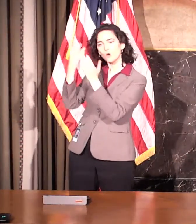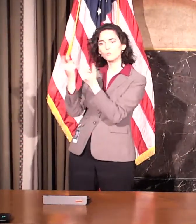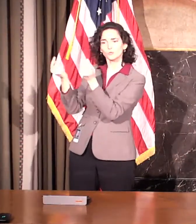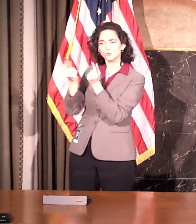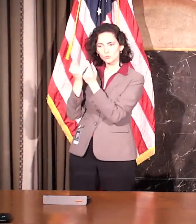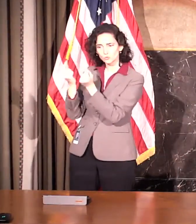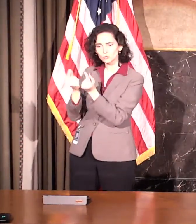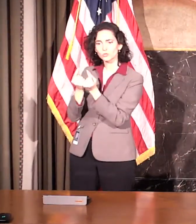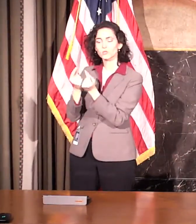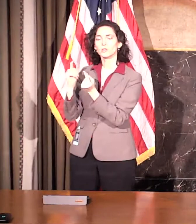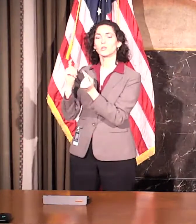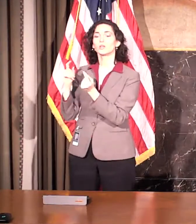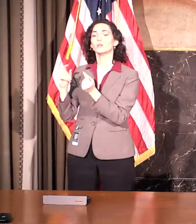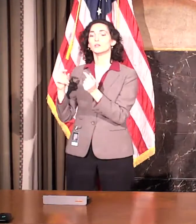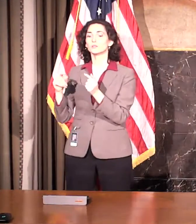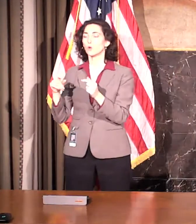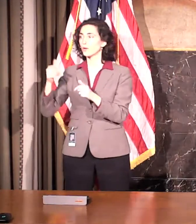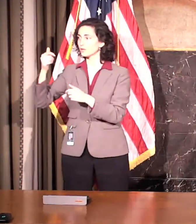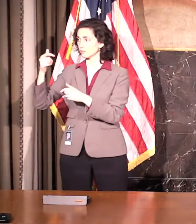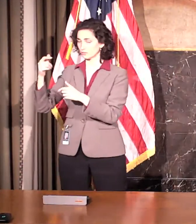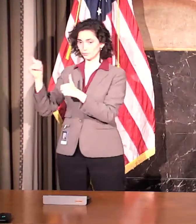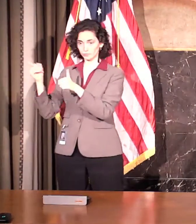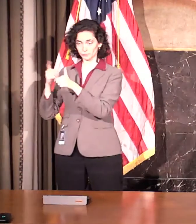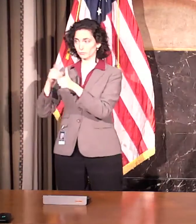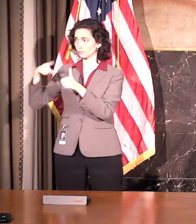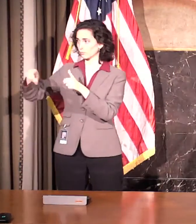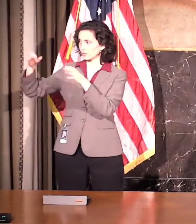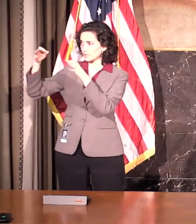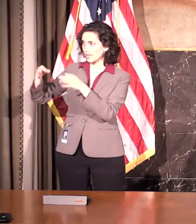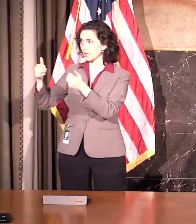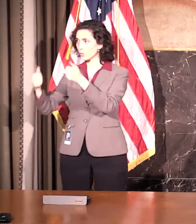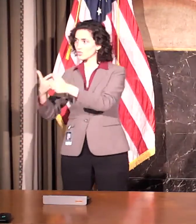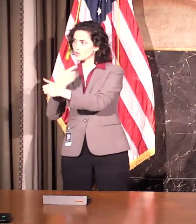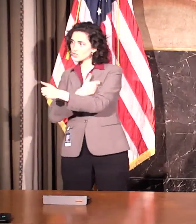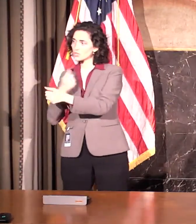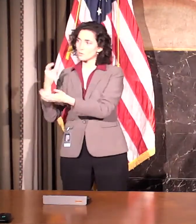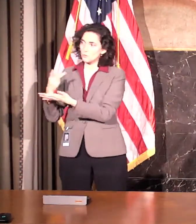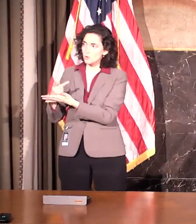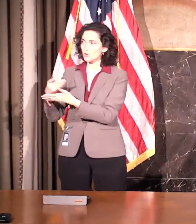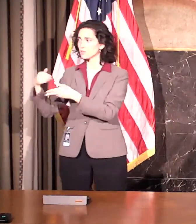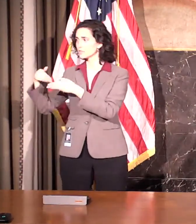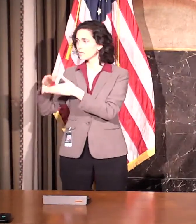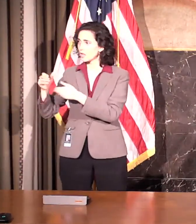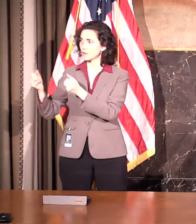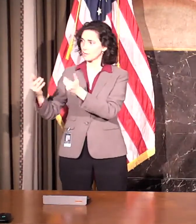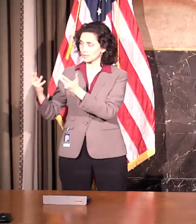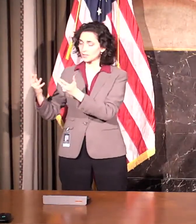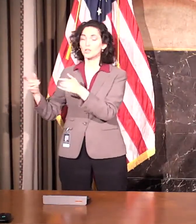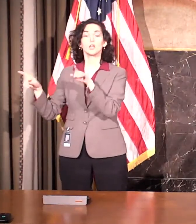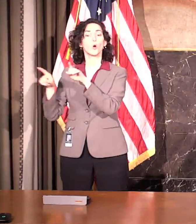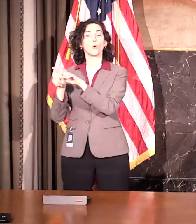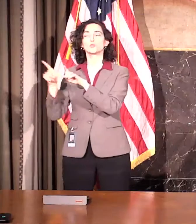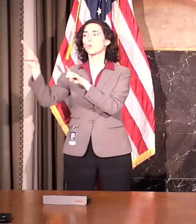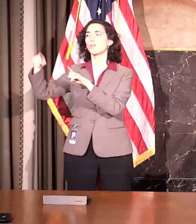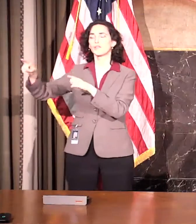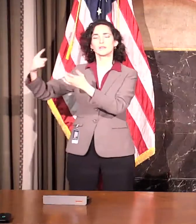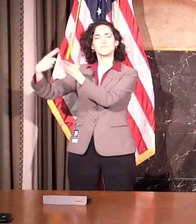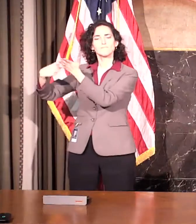but also they are making recommendations to the states to form priority